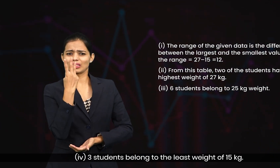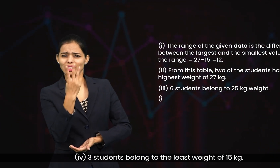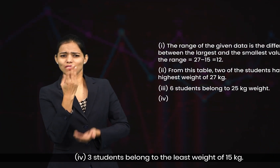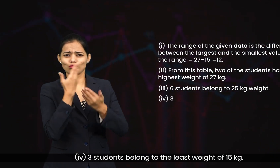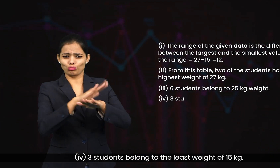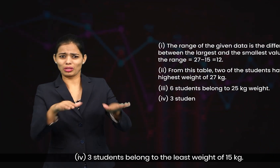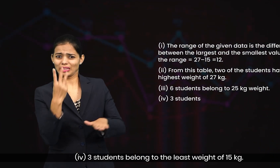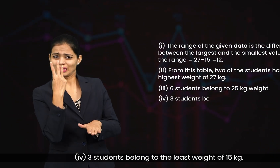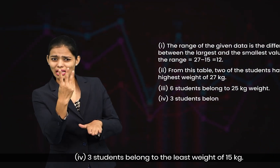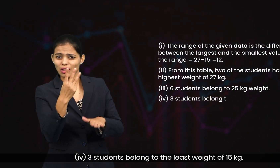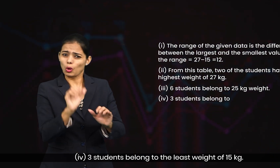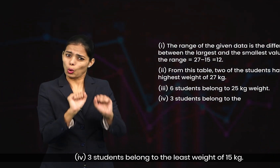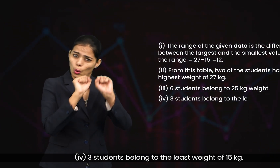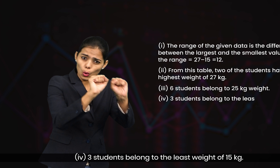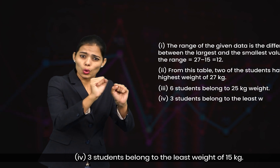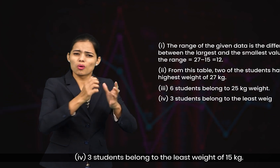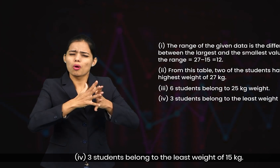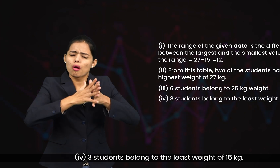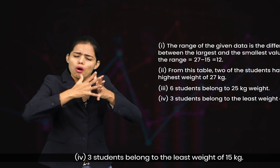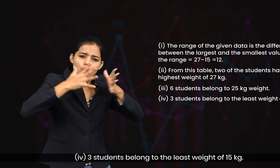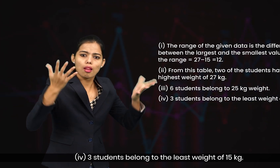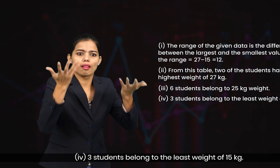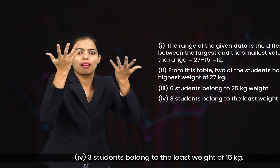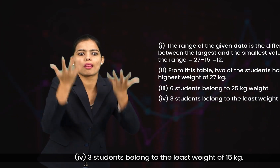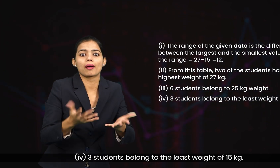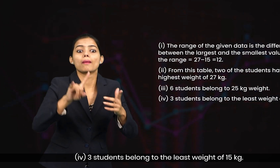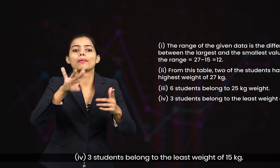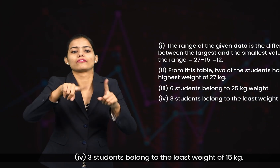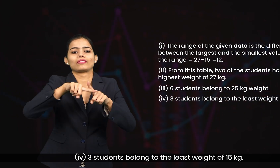Three students belong to the least weight of 15 kg.